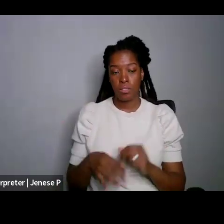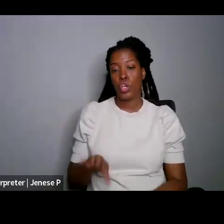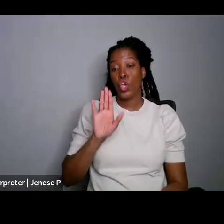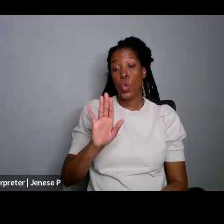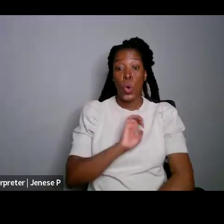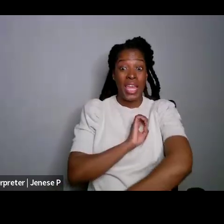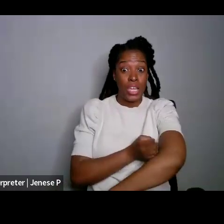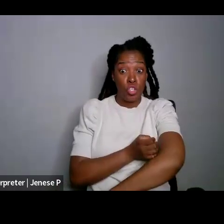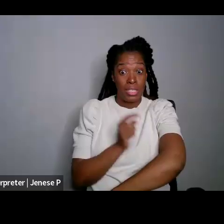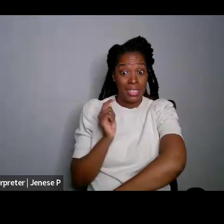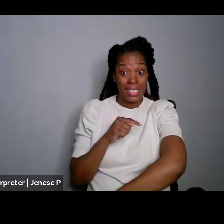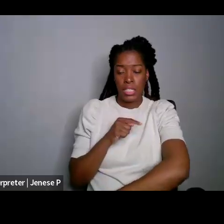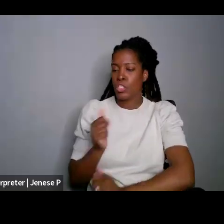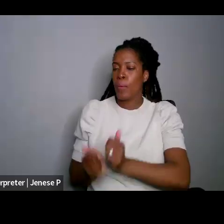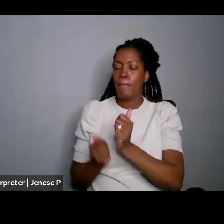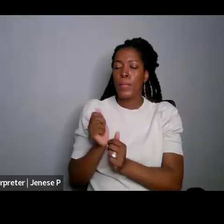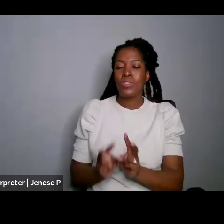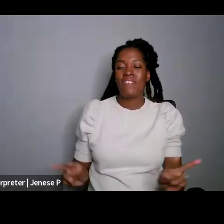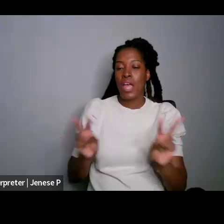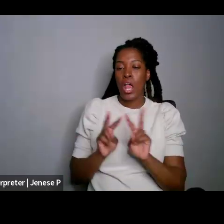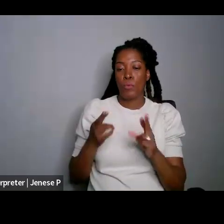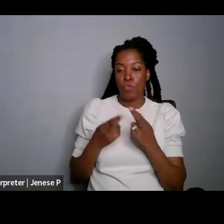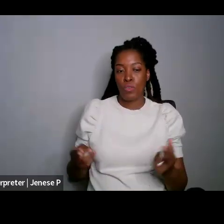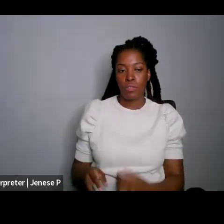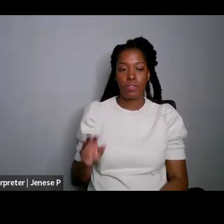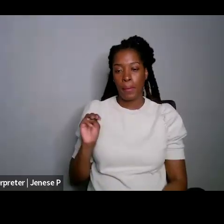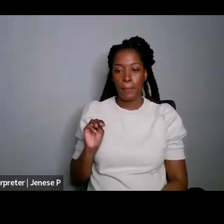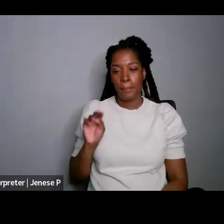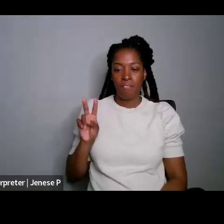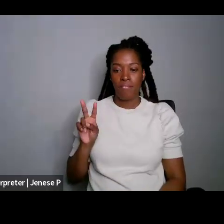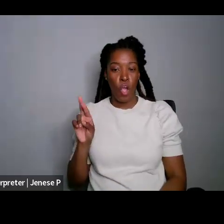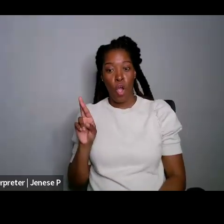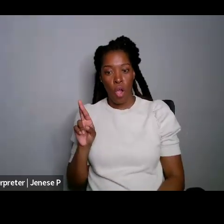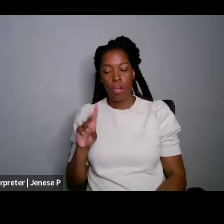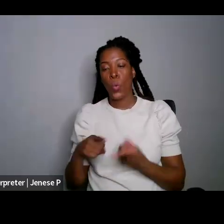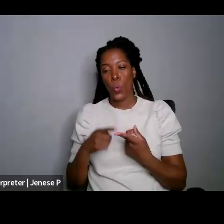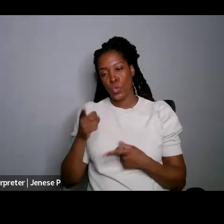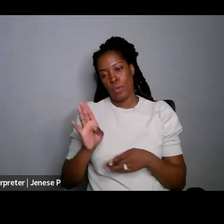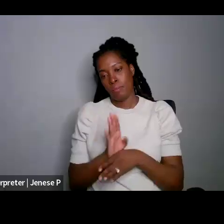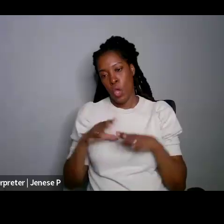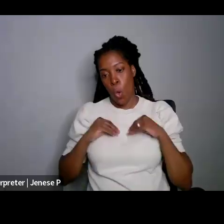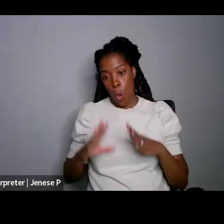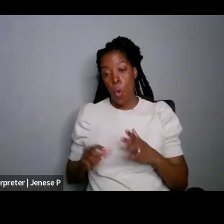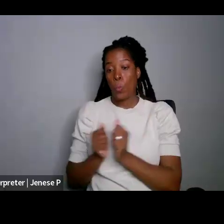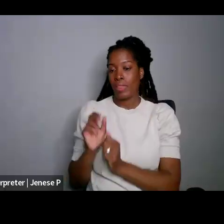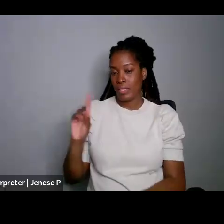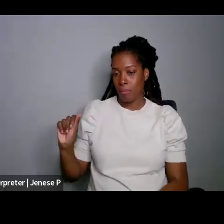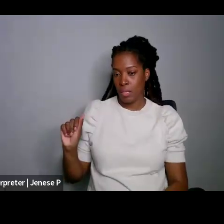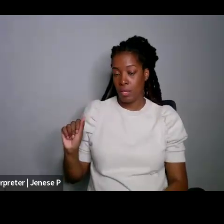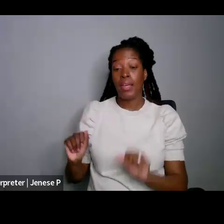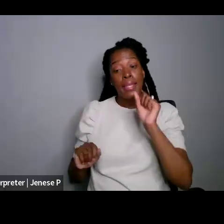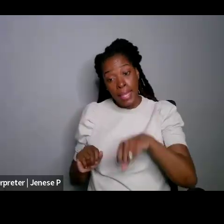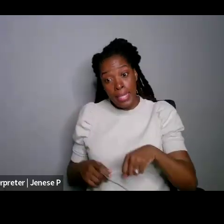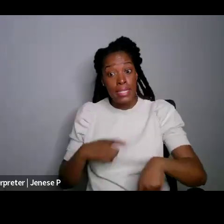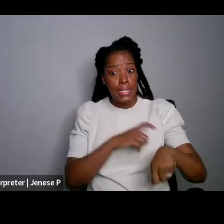most valuable resource, your MVR, when you are an entrepreneur with a disability. Yes, you have to manage time. Yes, you